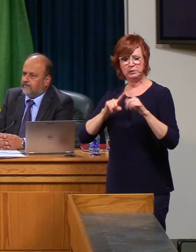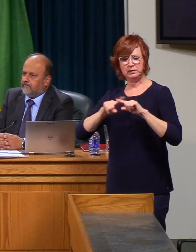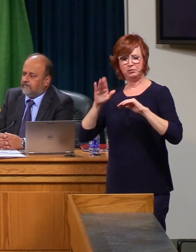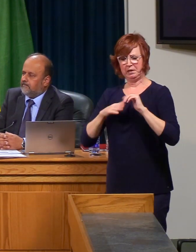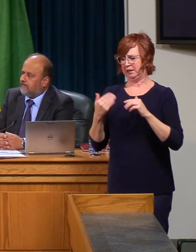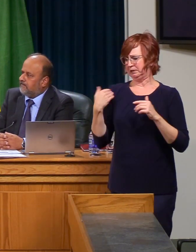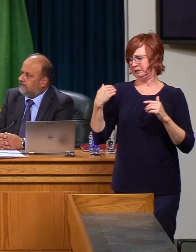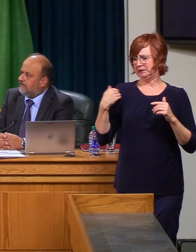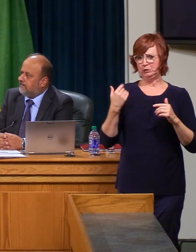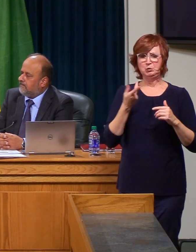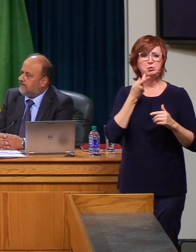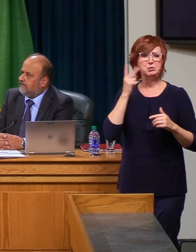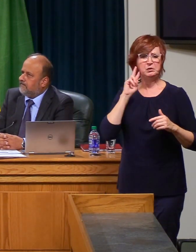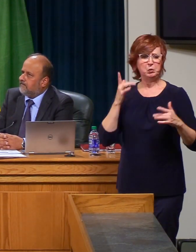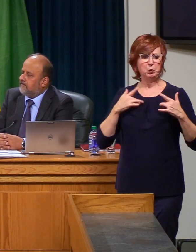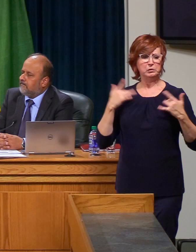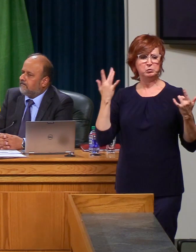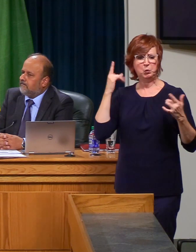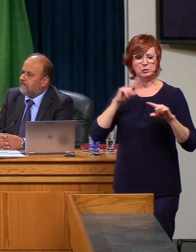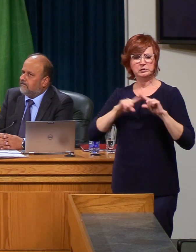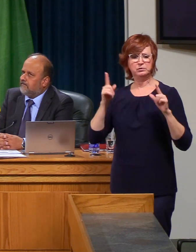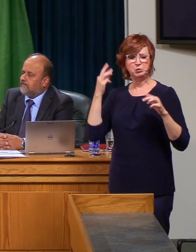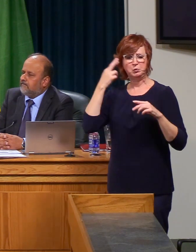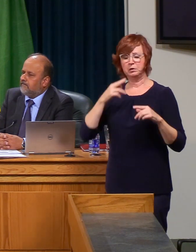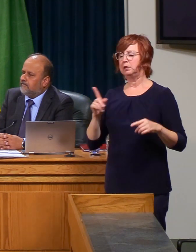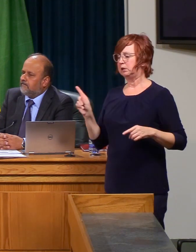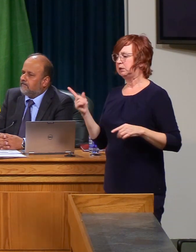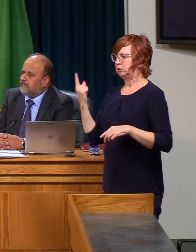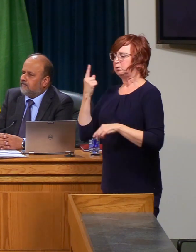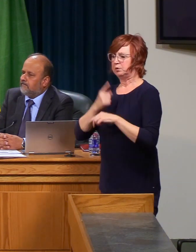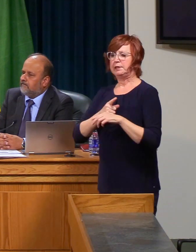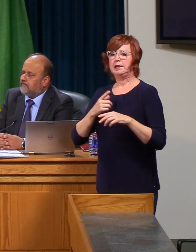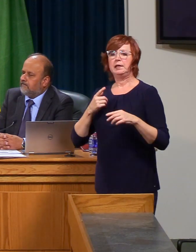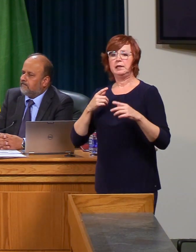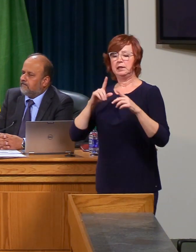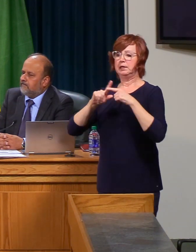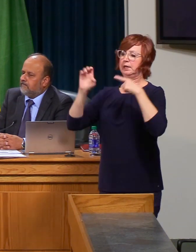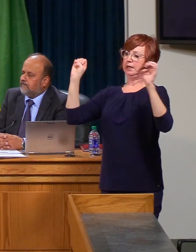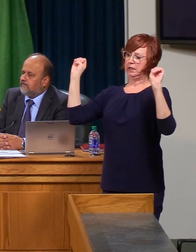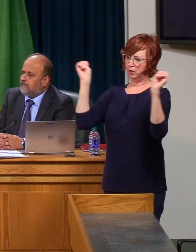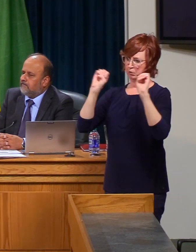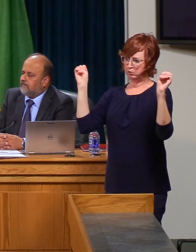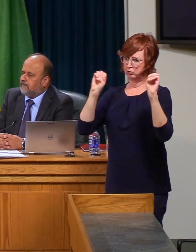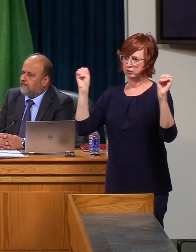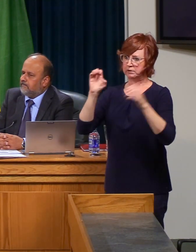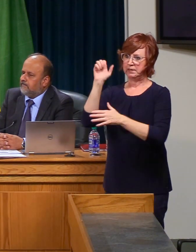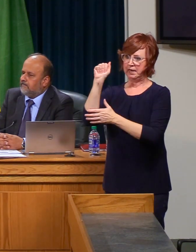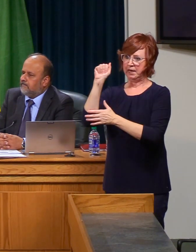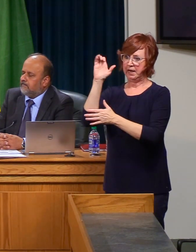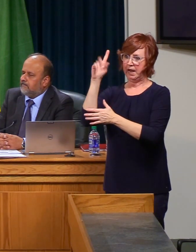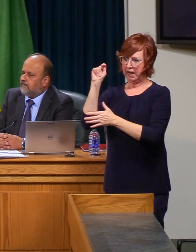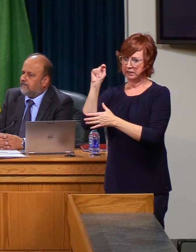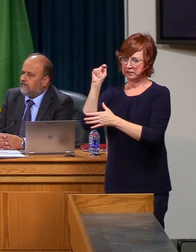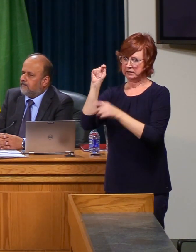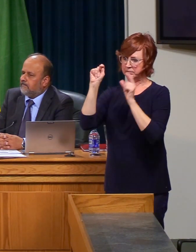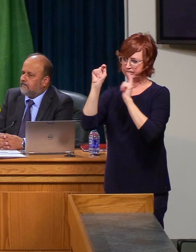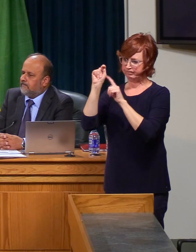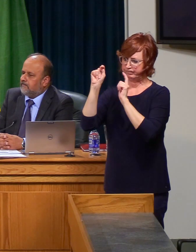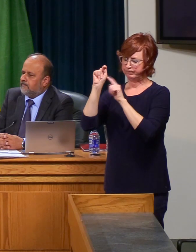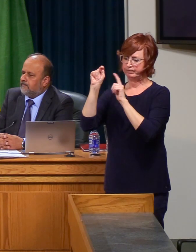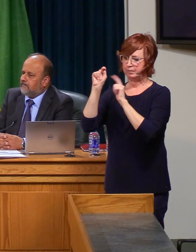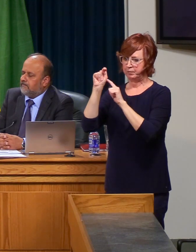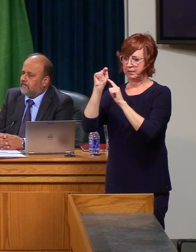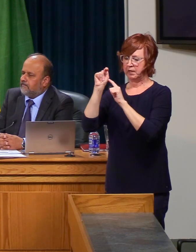What we are using today is the full weight of the Emergency Measures Act to put the full weight of